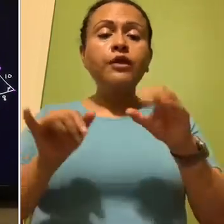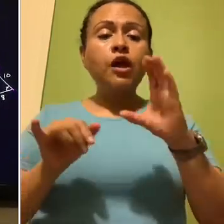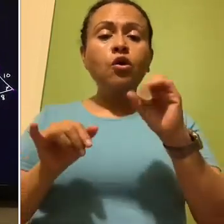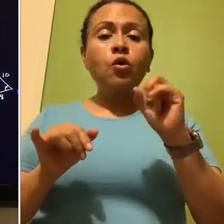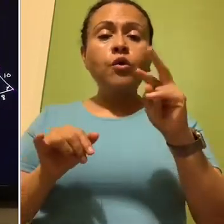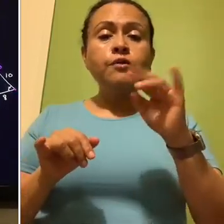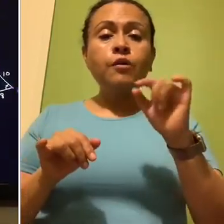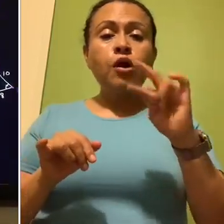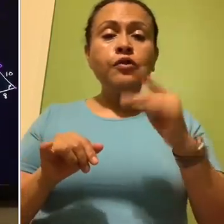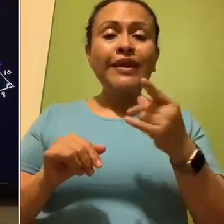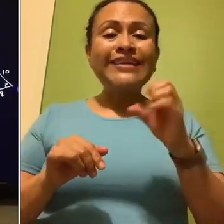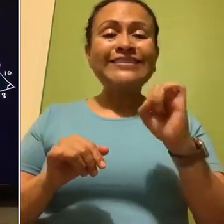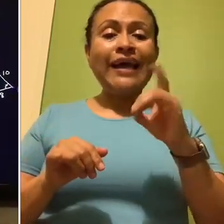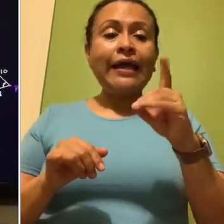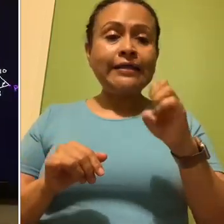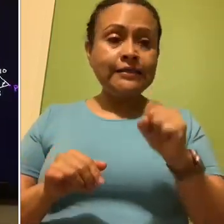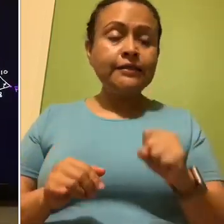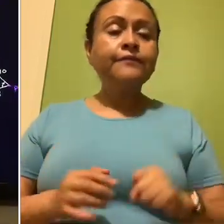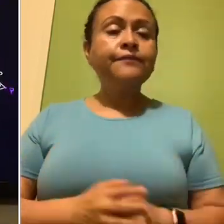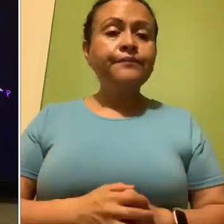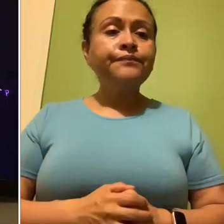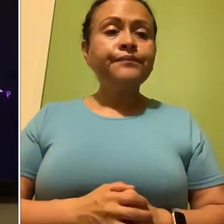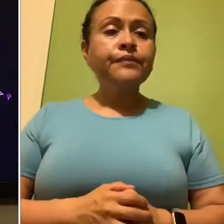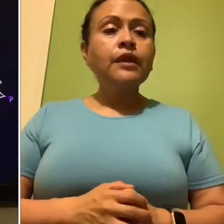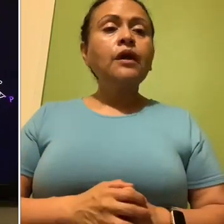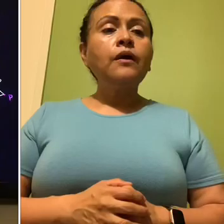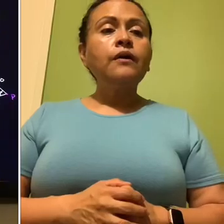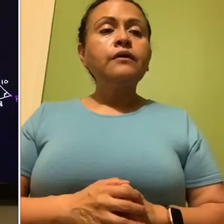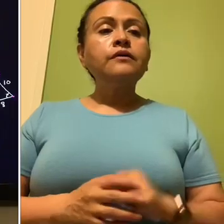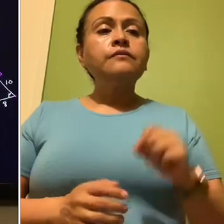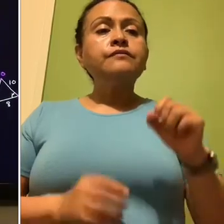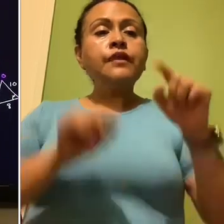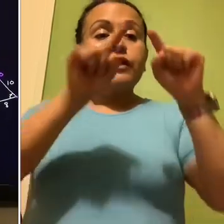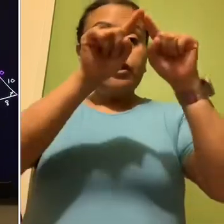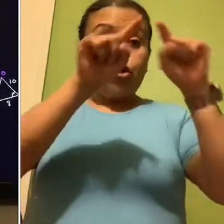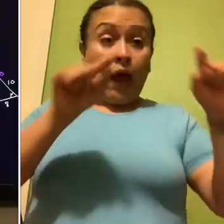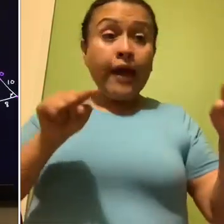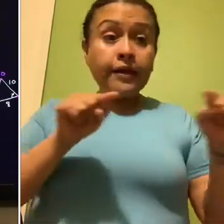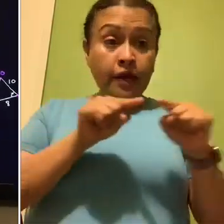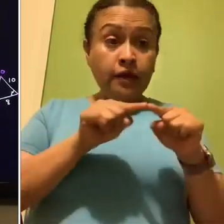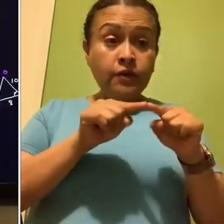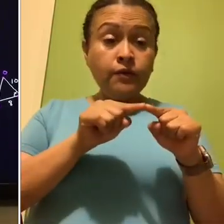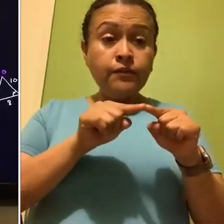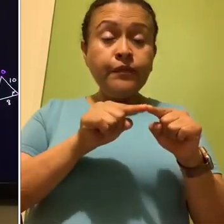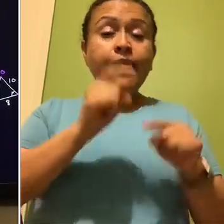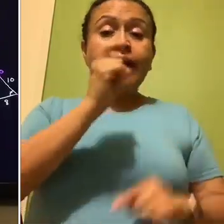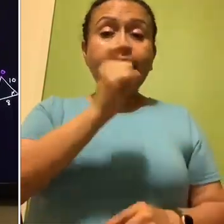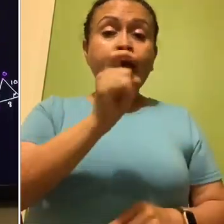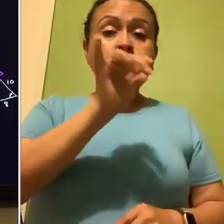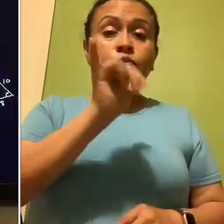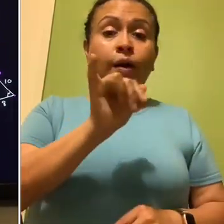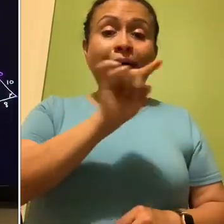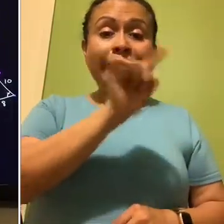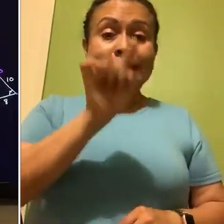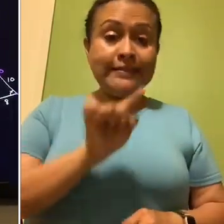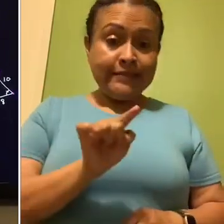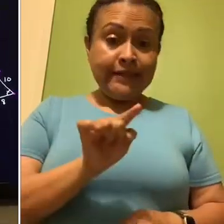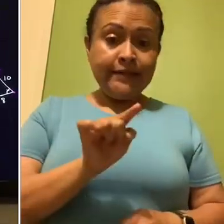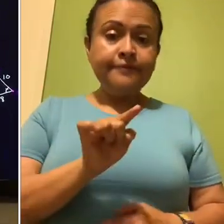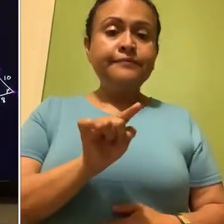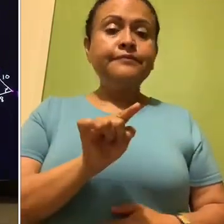say that triangle, and I'm running out of space here, let me write it right above here. We can write that triangle